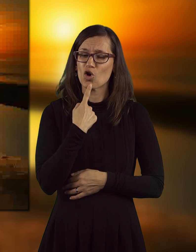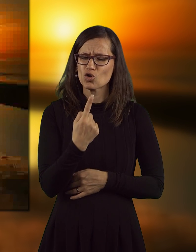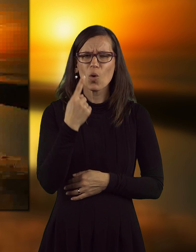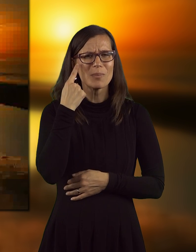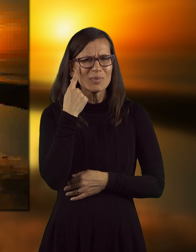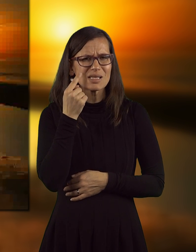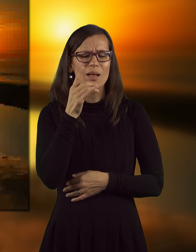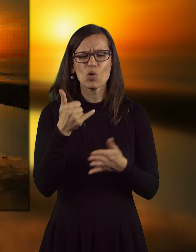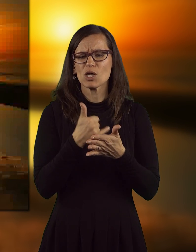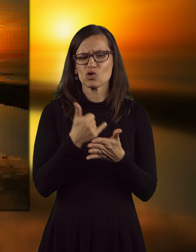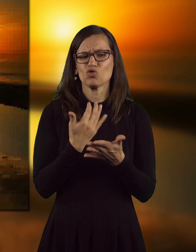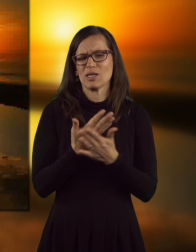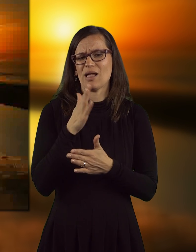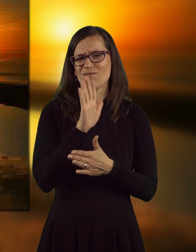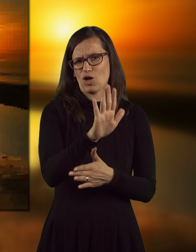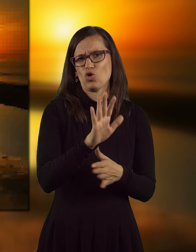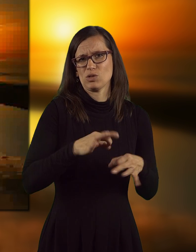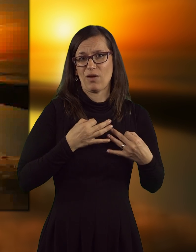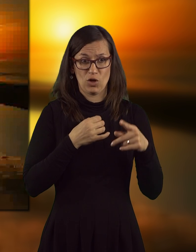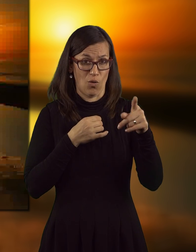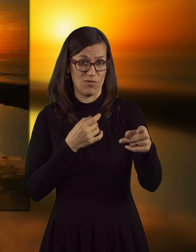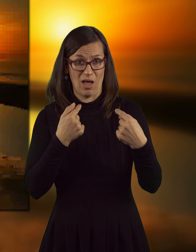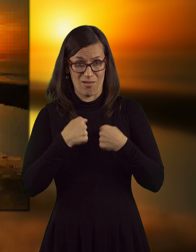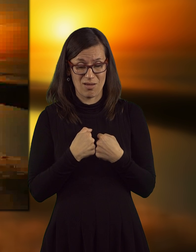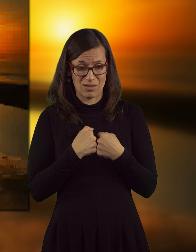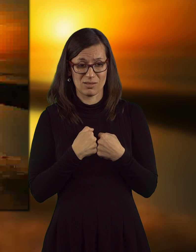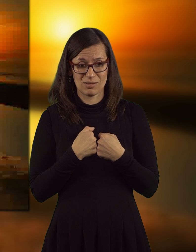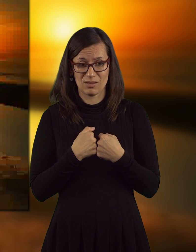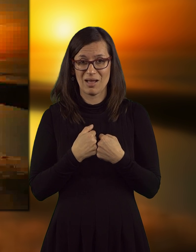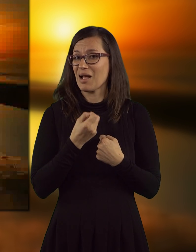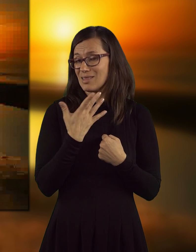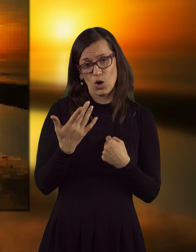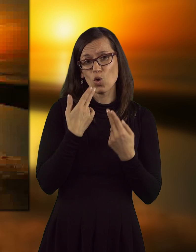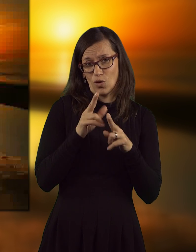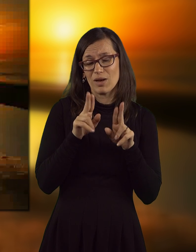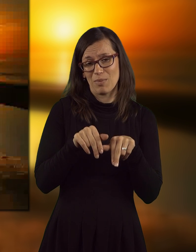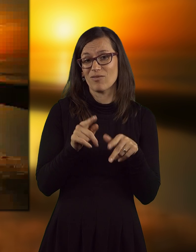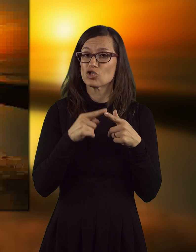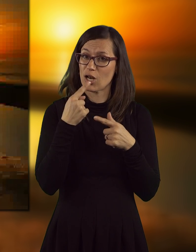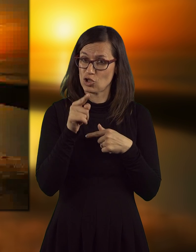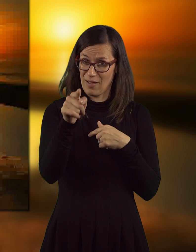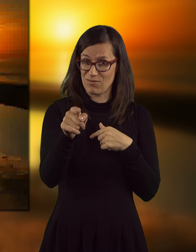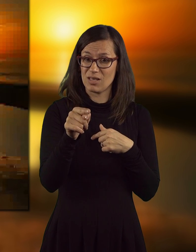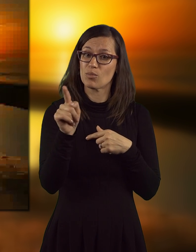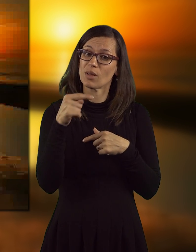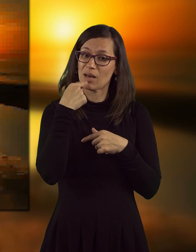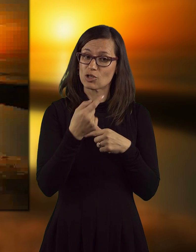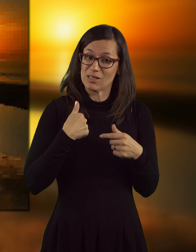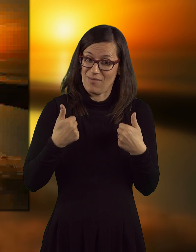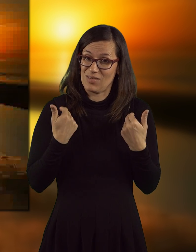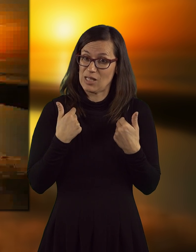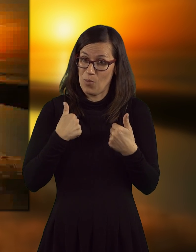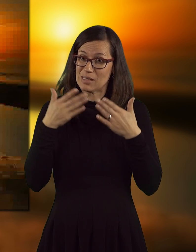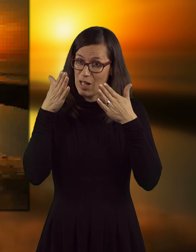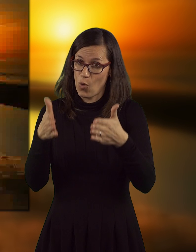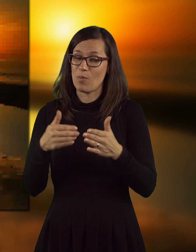Who do you think is going to make that happen? You or me? Now, either answer is all right. Yeah. If they say you, say, I'm glad you